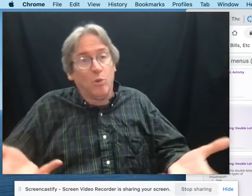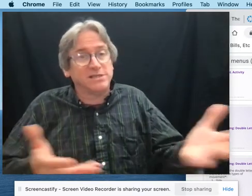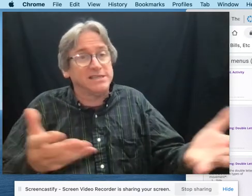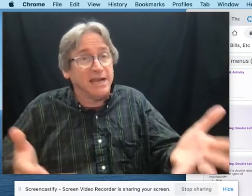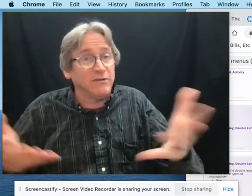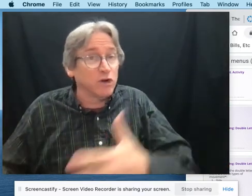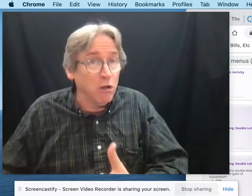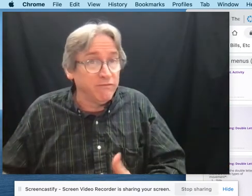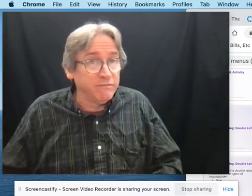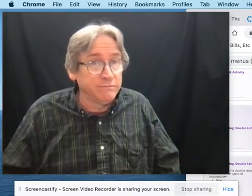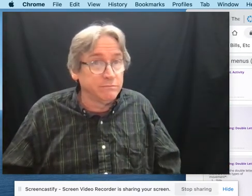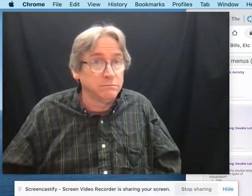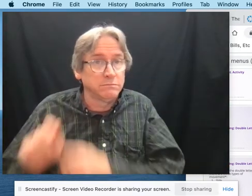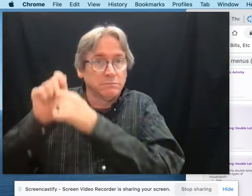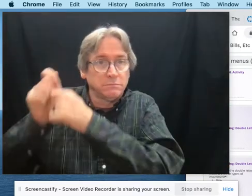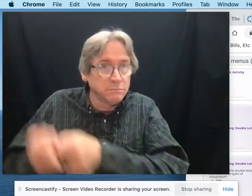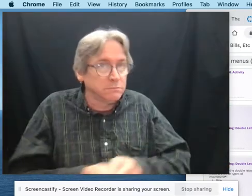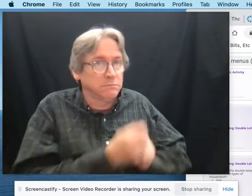what's the sign for golf?